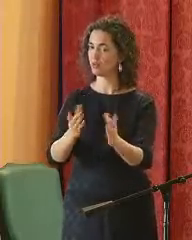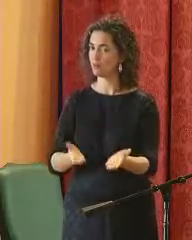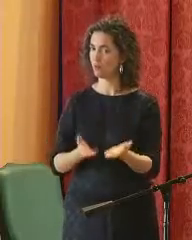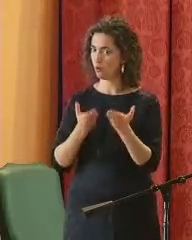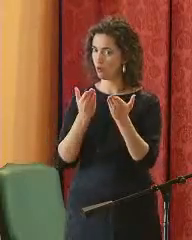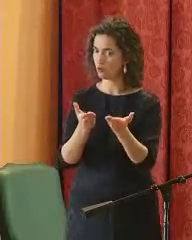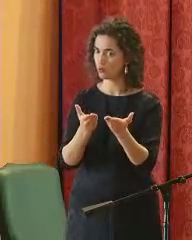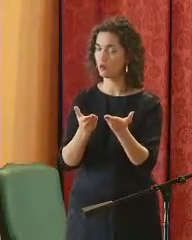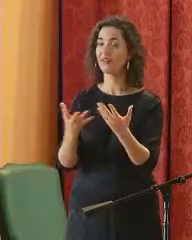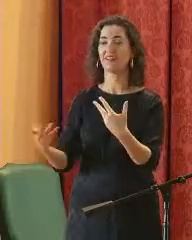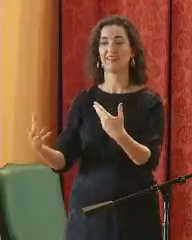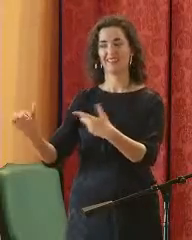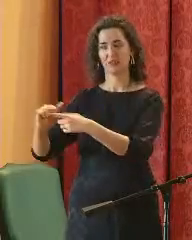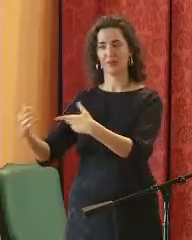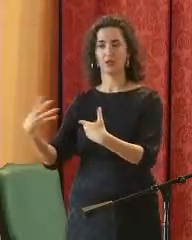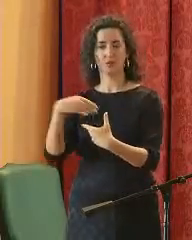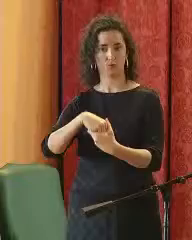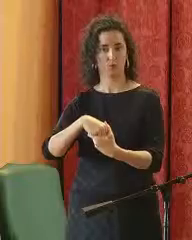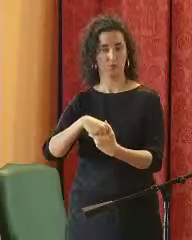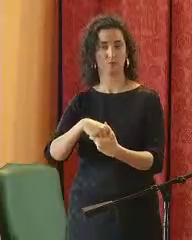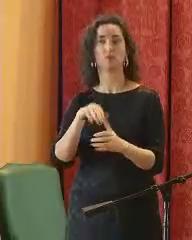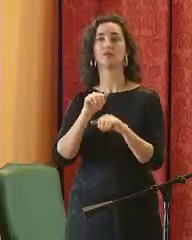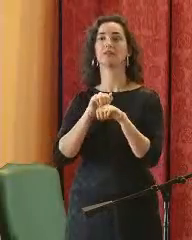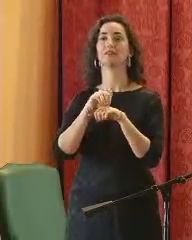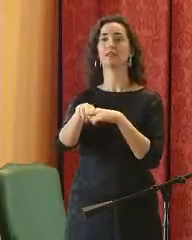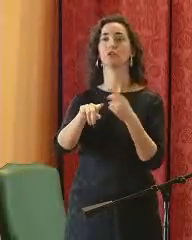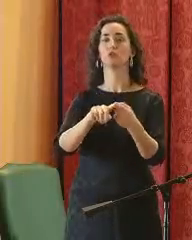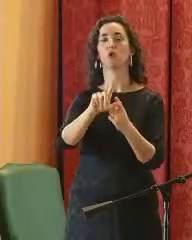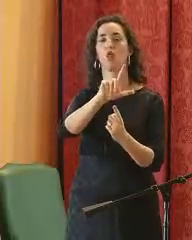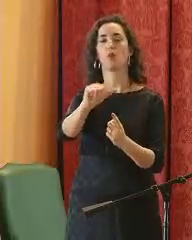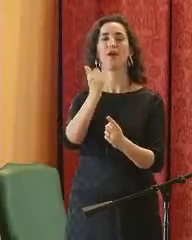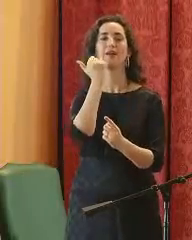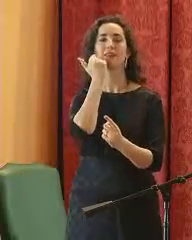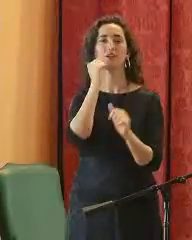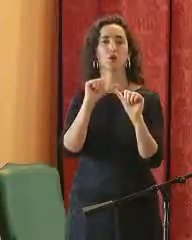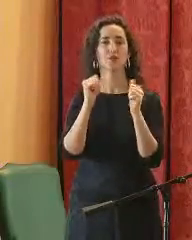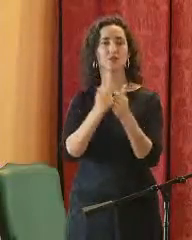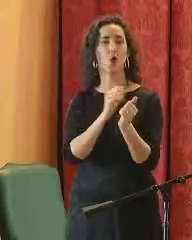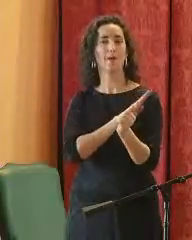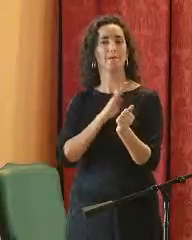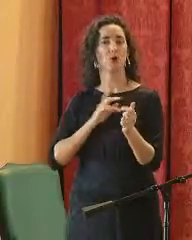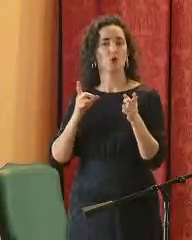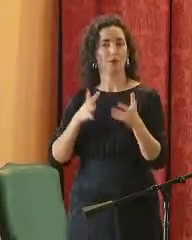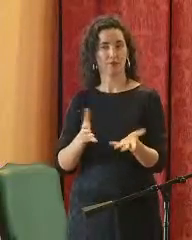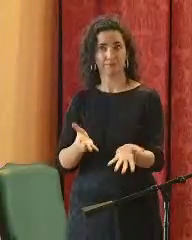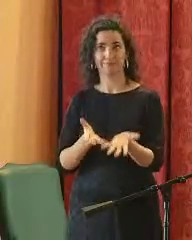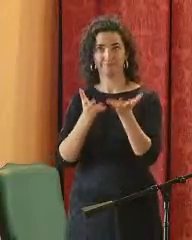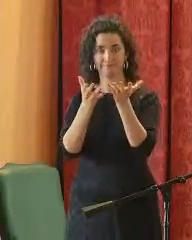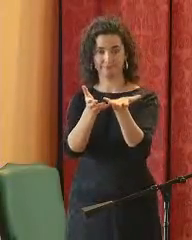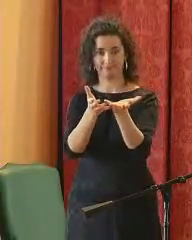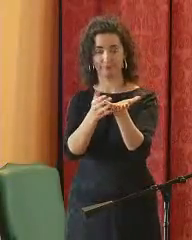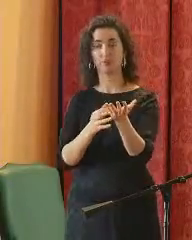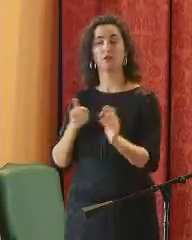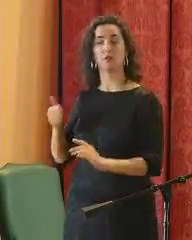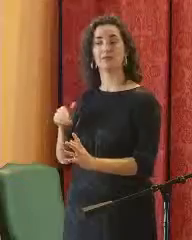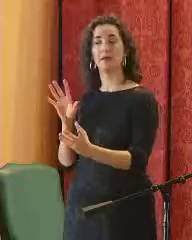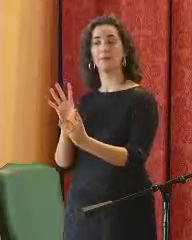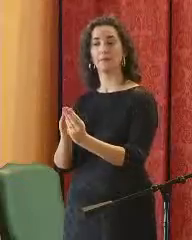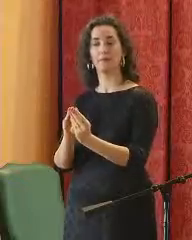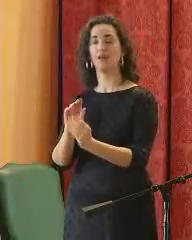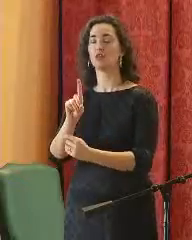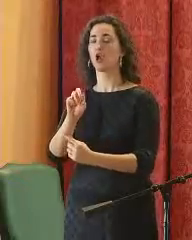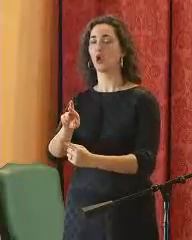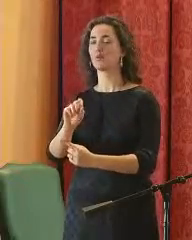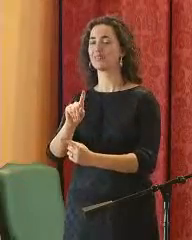the training that was submitted to the Louisiana Dental Association Board of Directors. She met with Dr. Steve